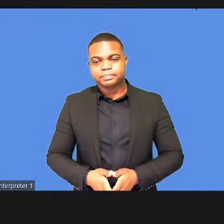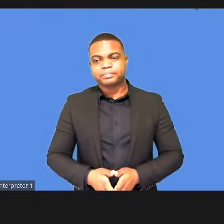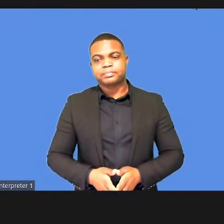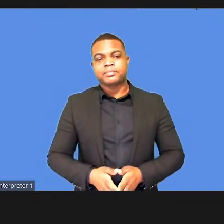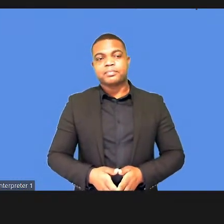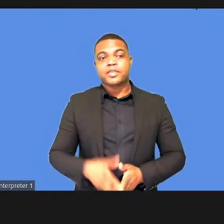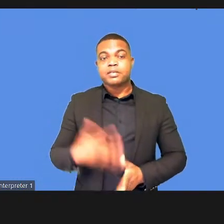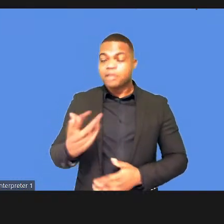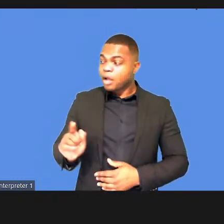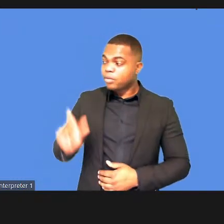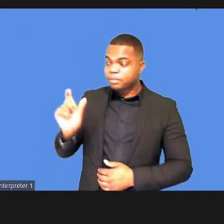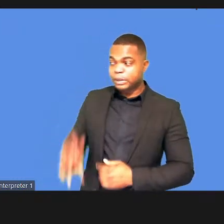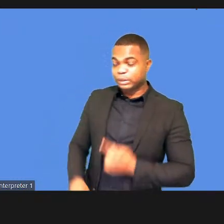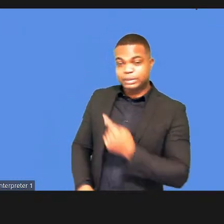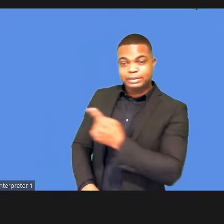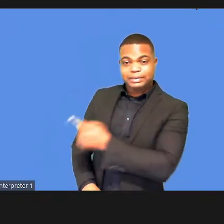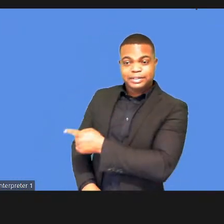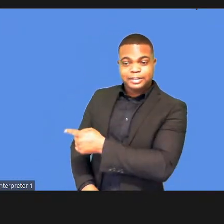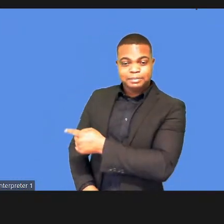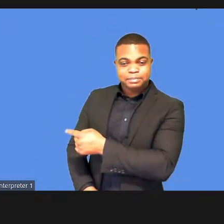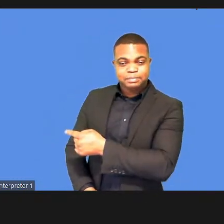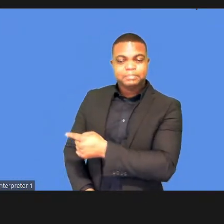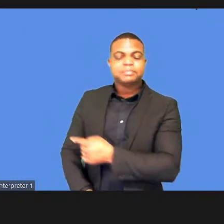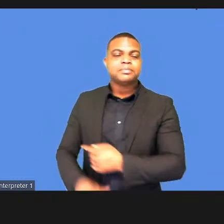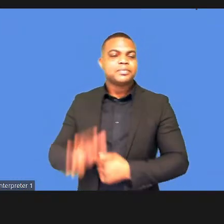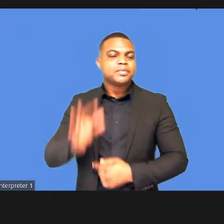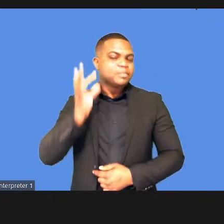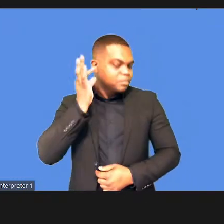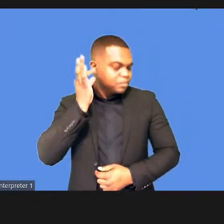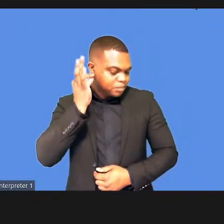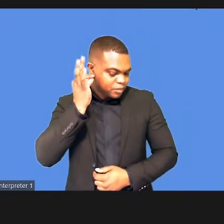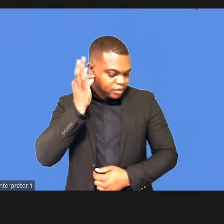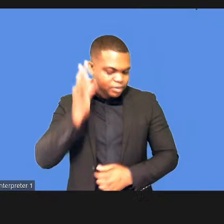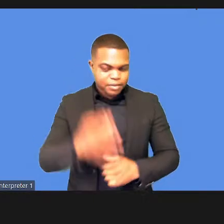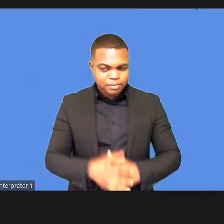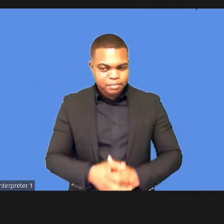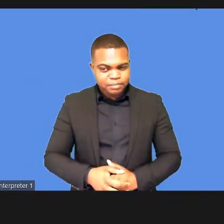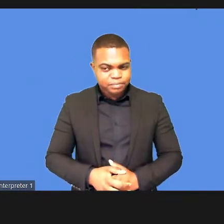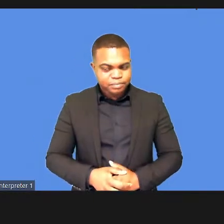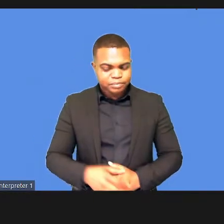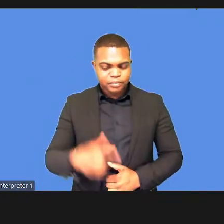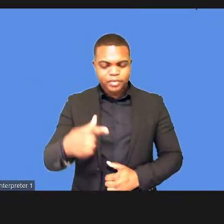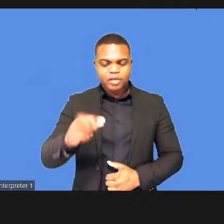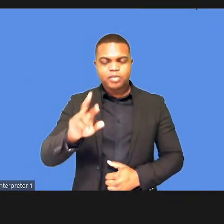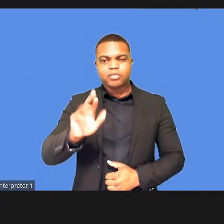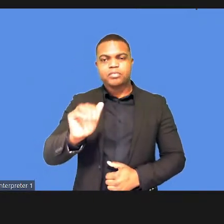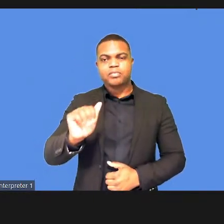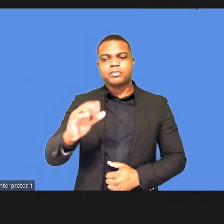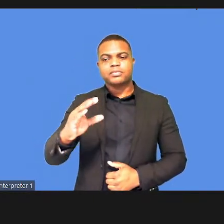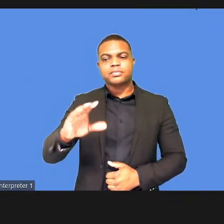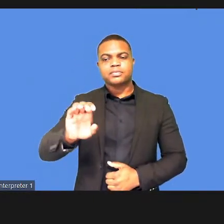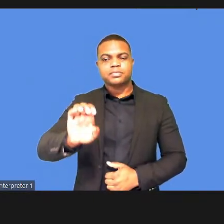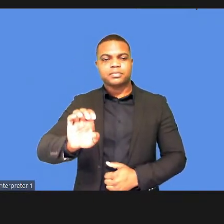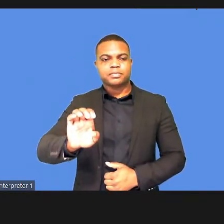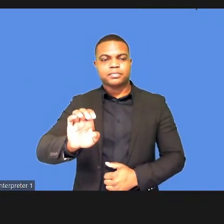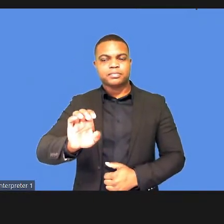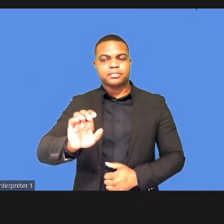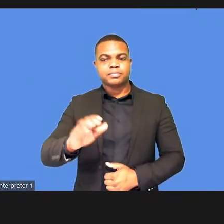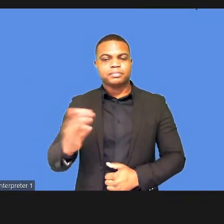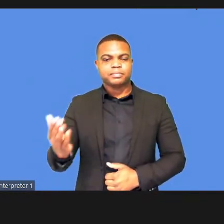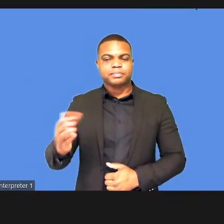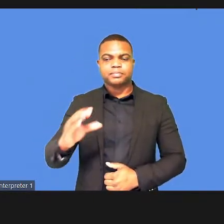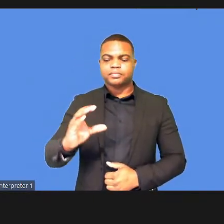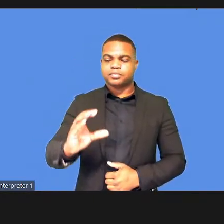Kuchulesi, who is the Director of Development Planning in the Planning Commission in Malawi.